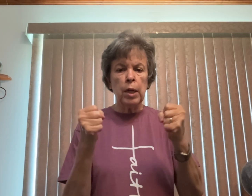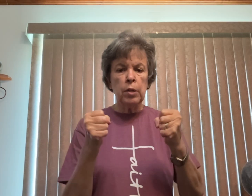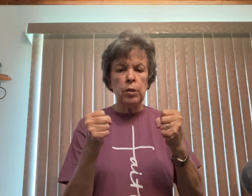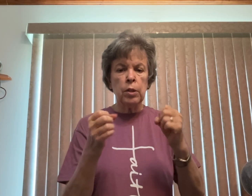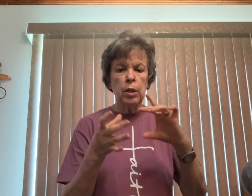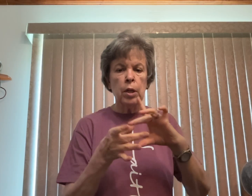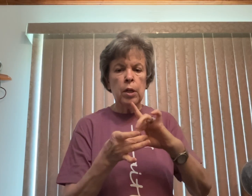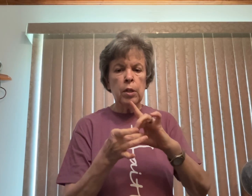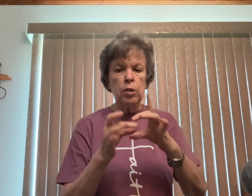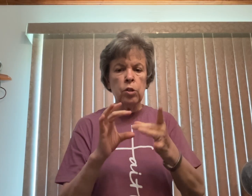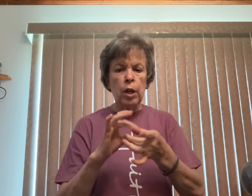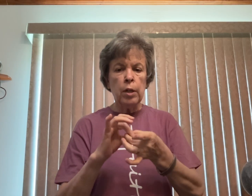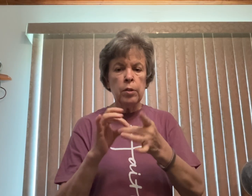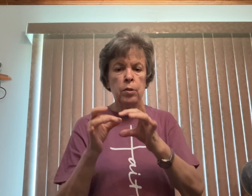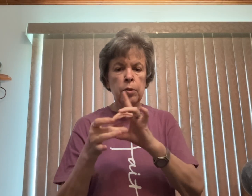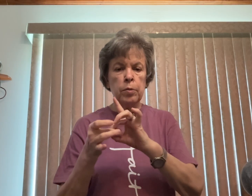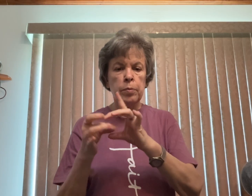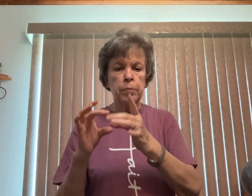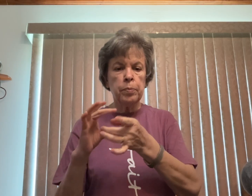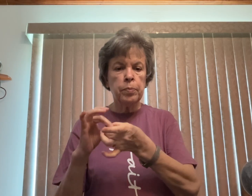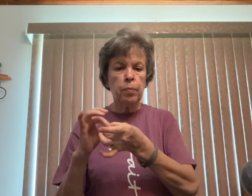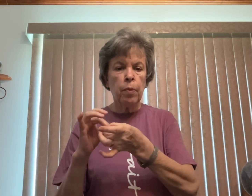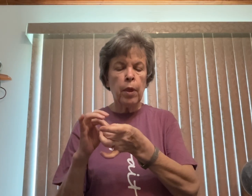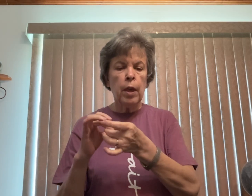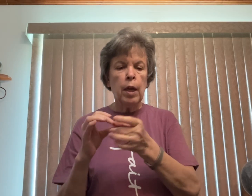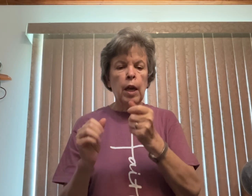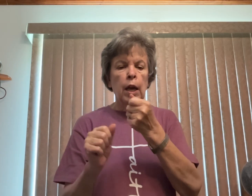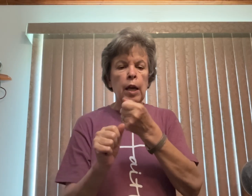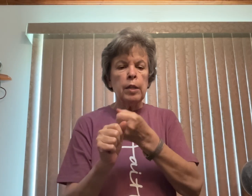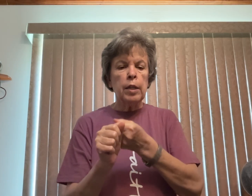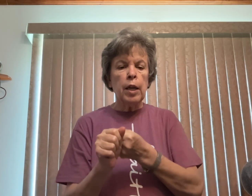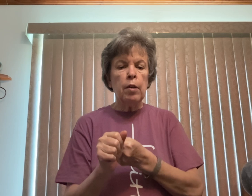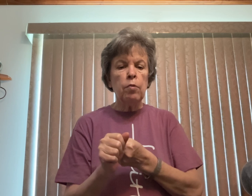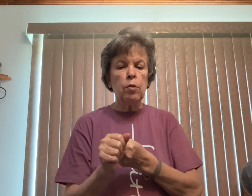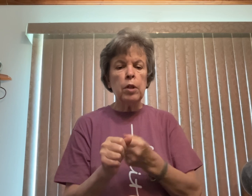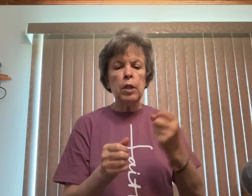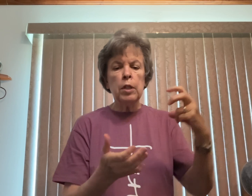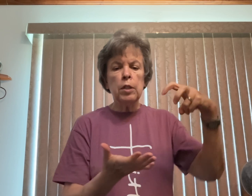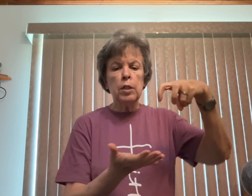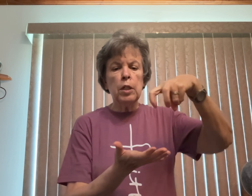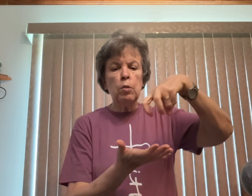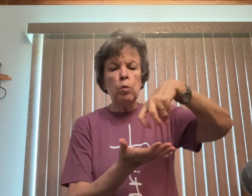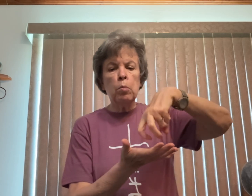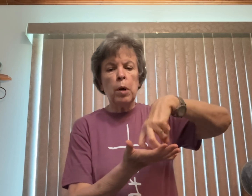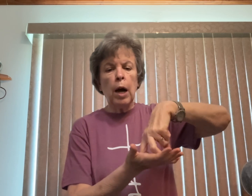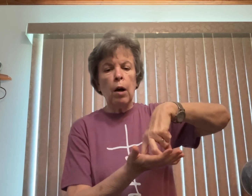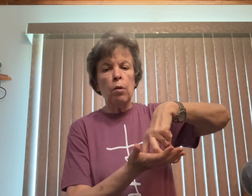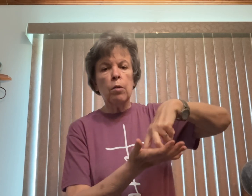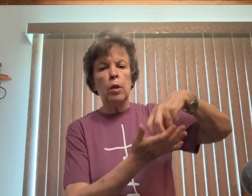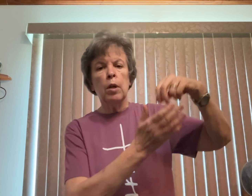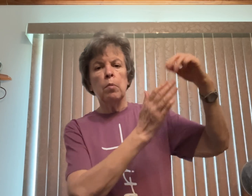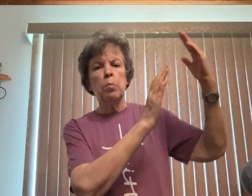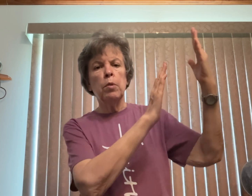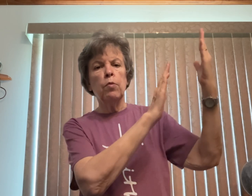breaks the chains, and every knee will bow